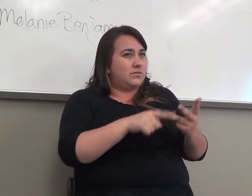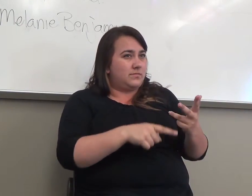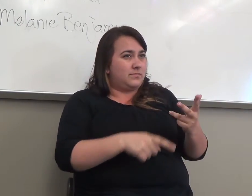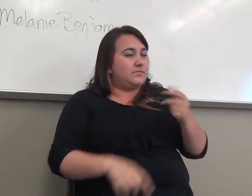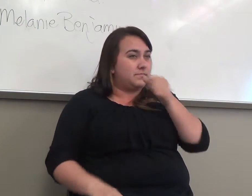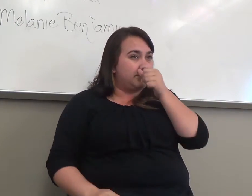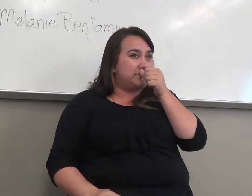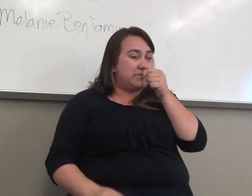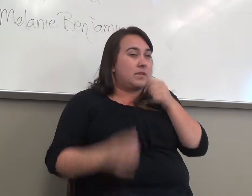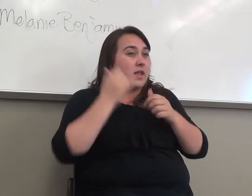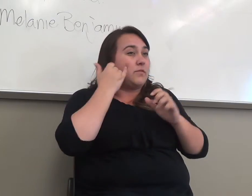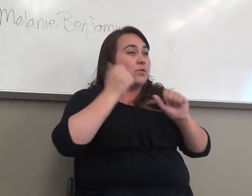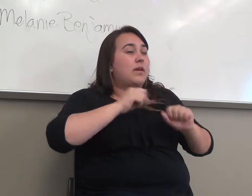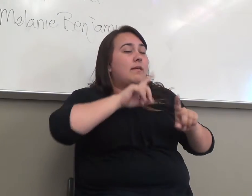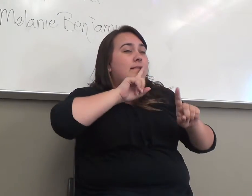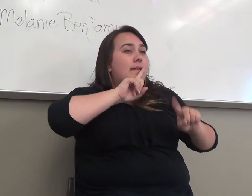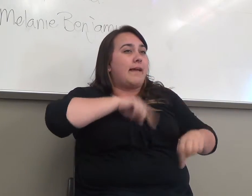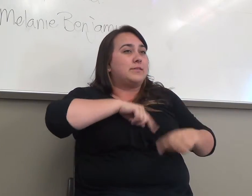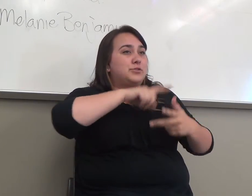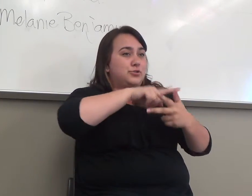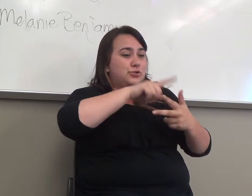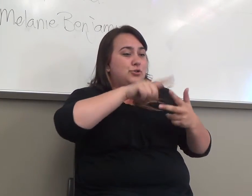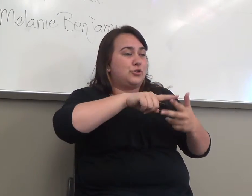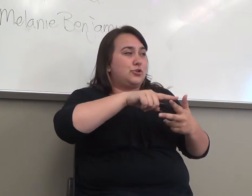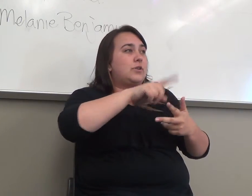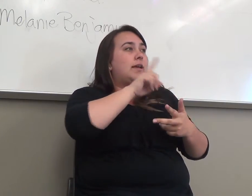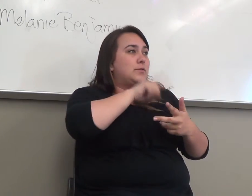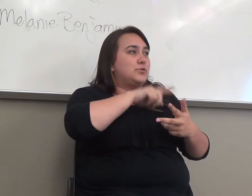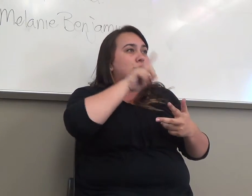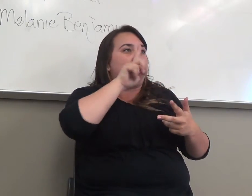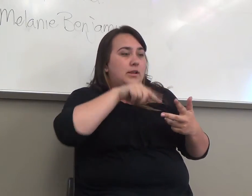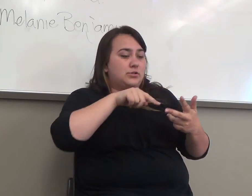If you can answer the first 2 and say yes to the third, you're ready to work hard.